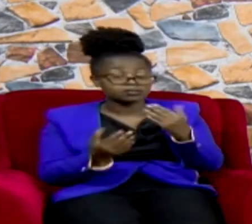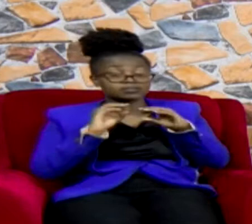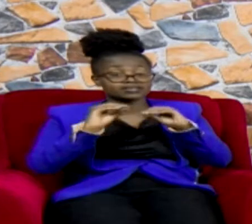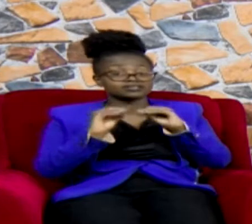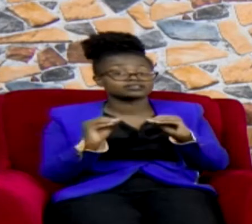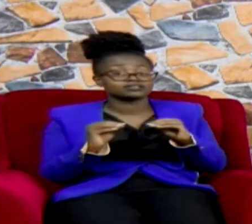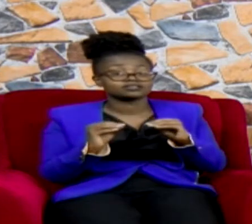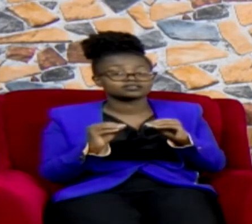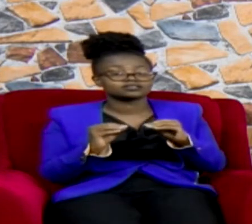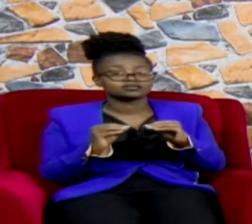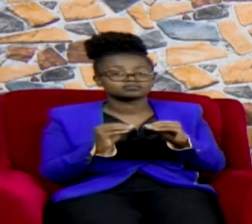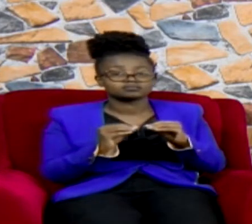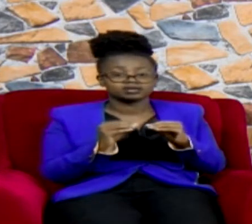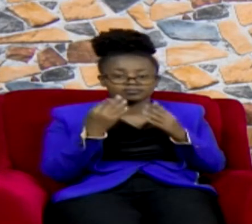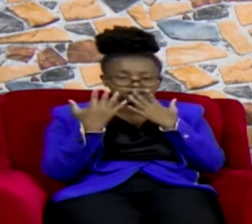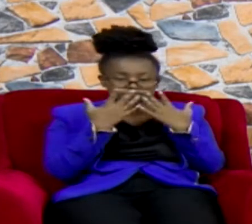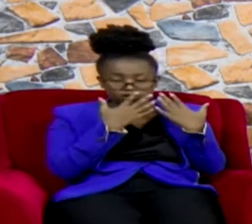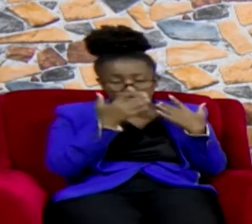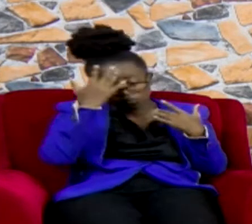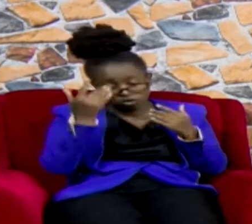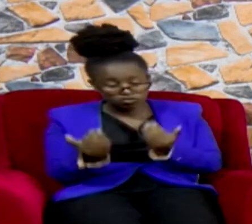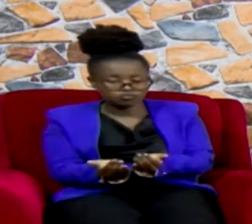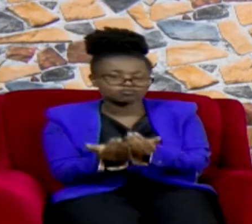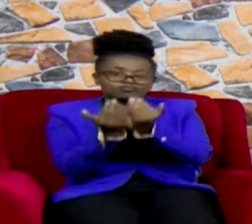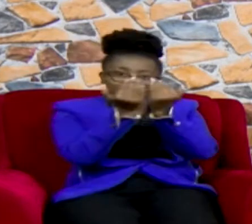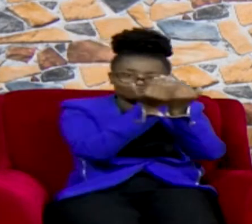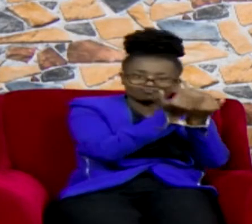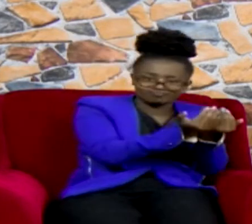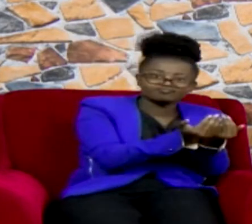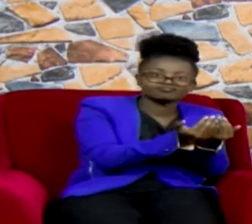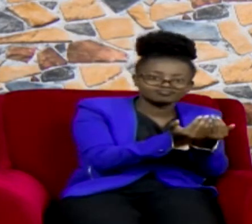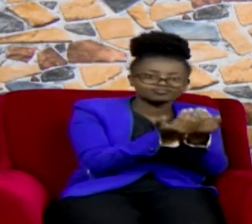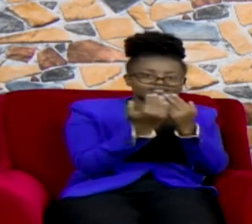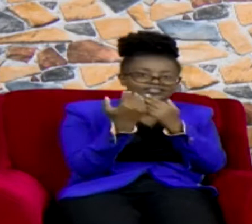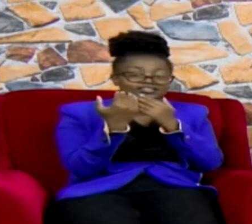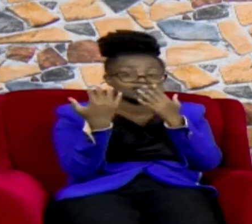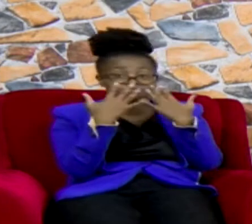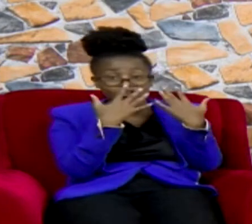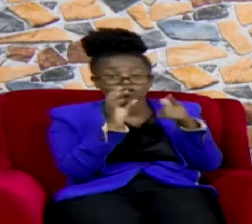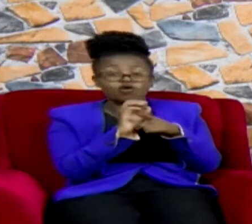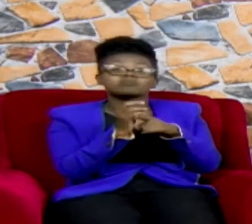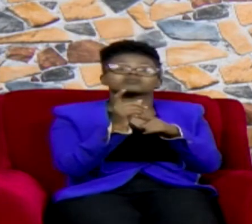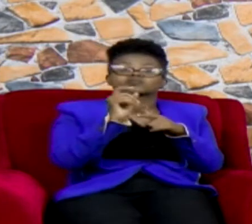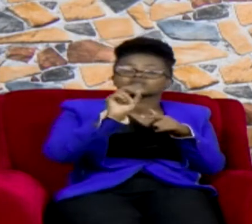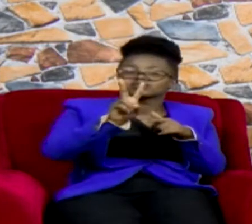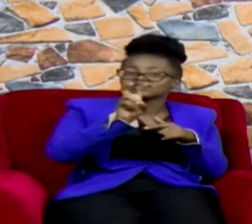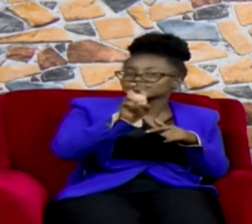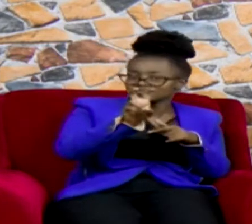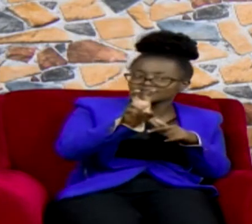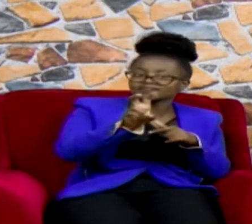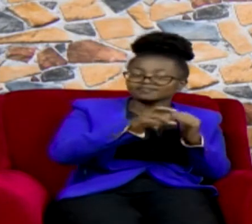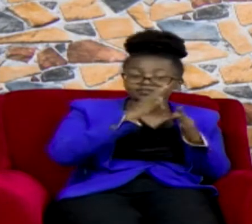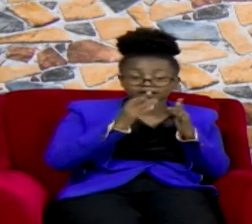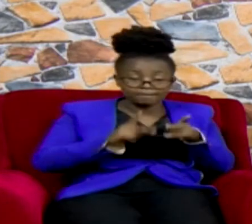teaching parts of a flower, why don't you bring something on the screen and then they see? Yes. Okay.